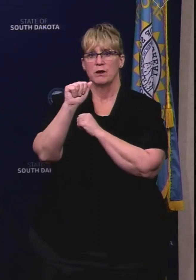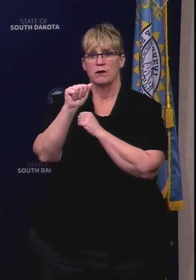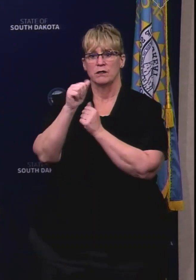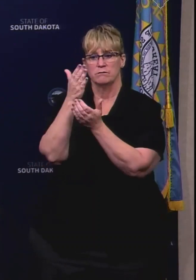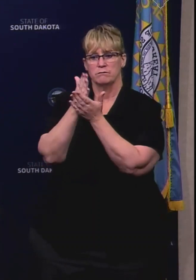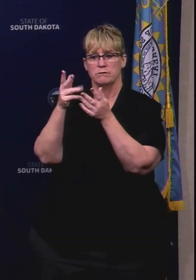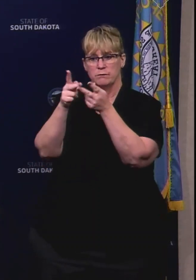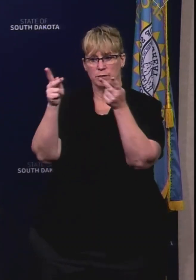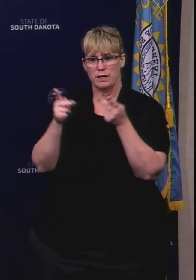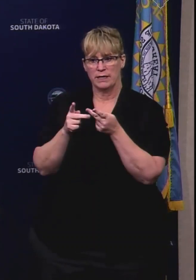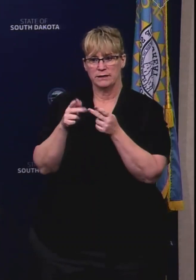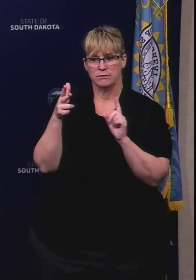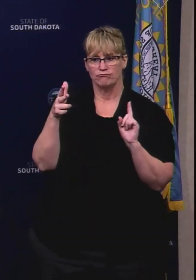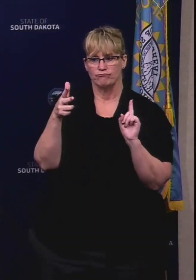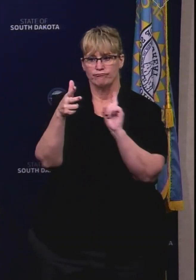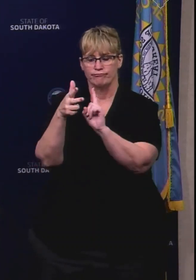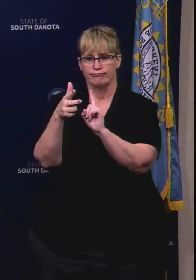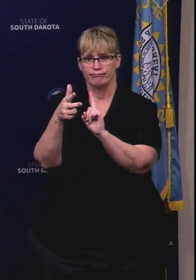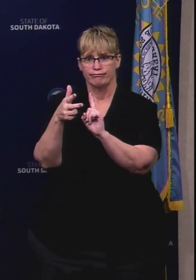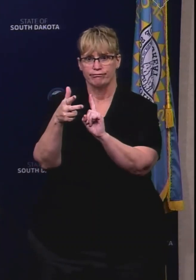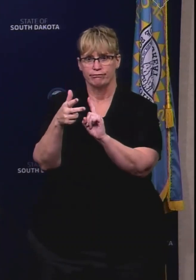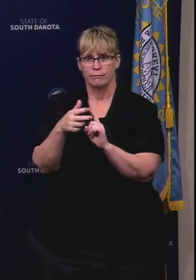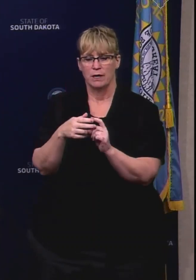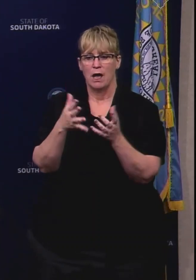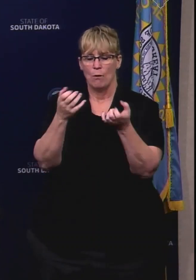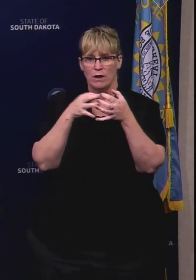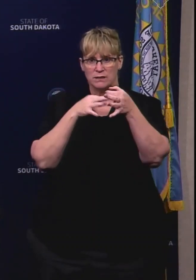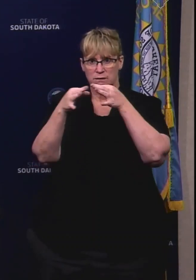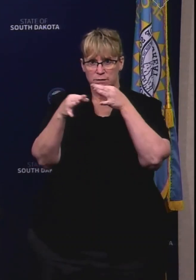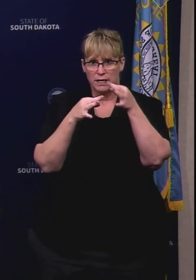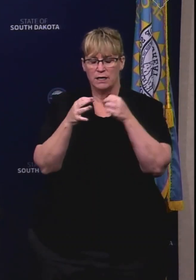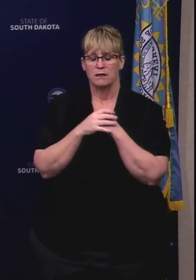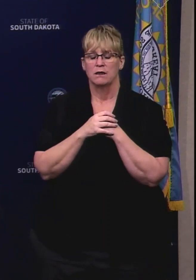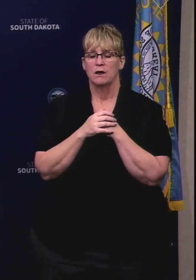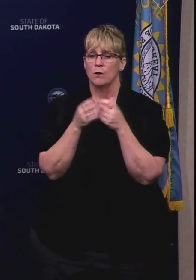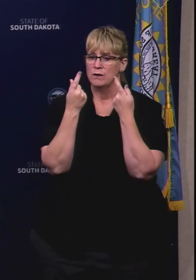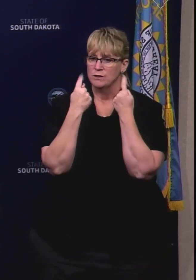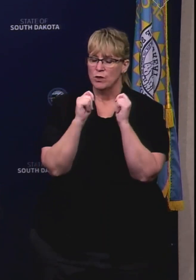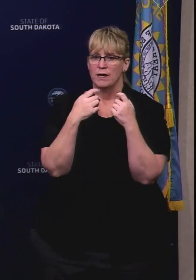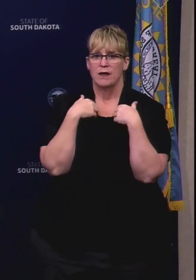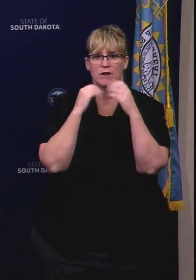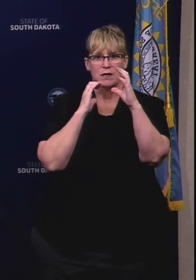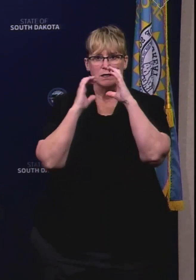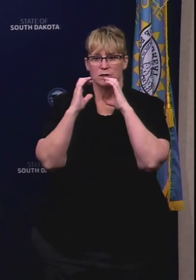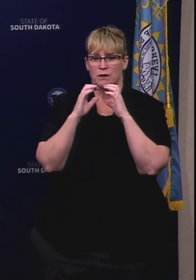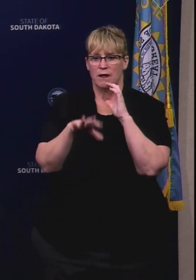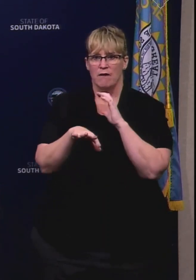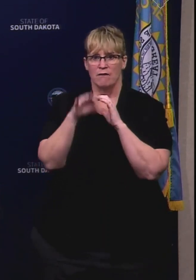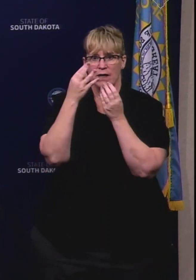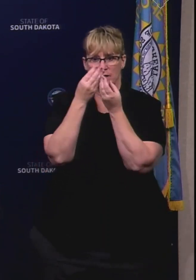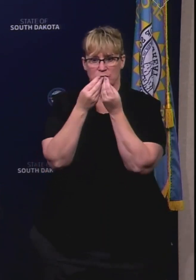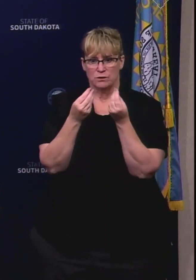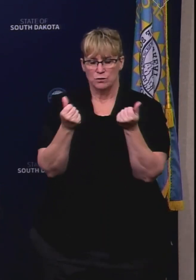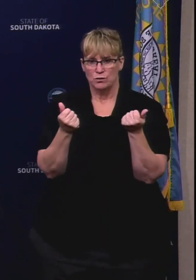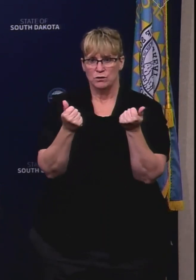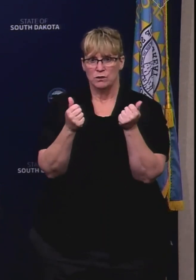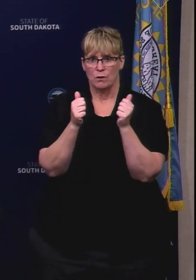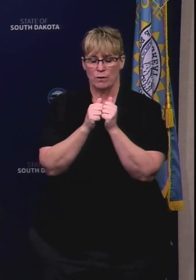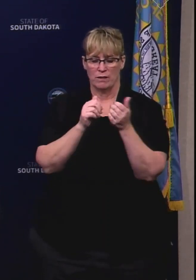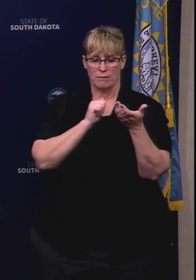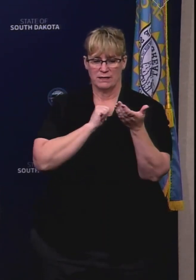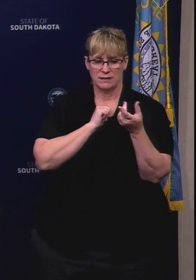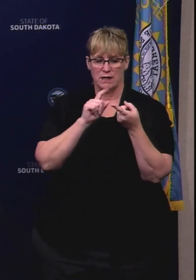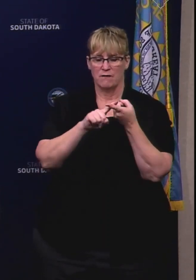checkpoints. Despite weeks of attempts to start a conversation and to find a solution between me,